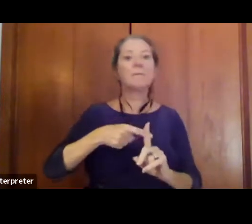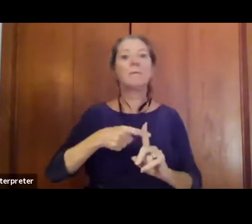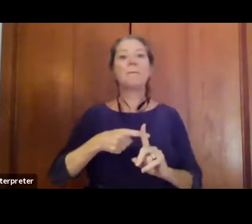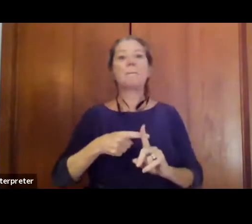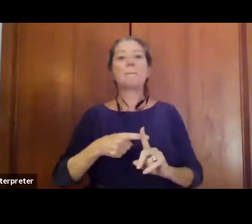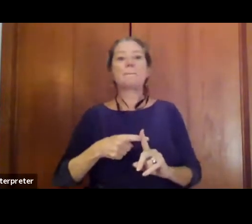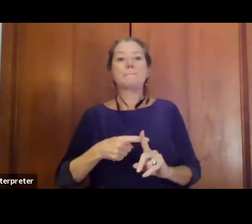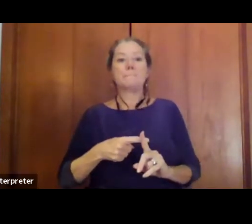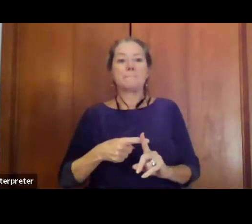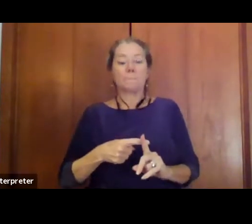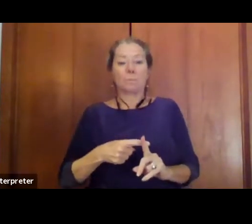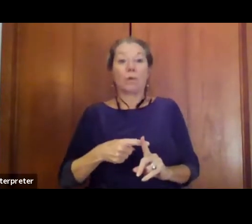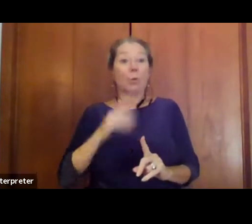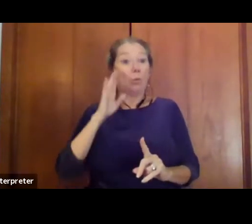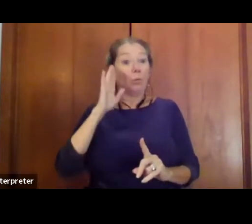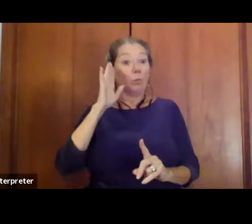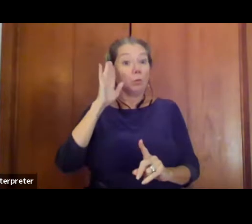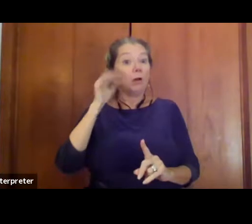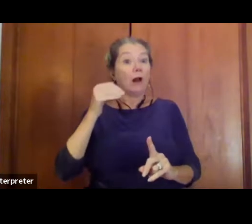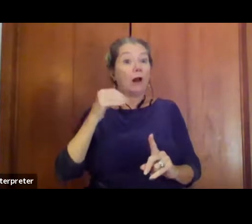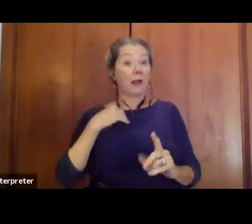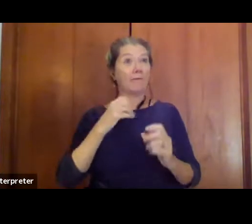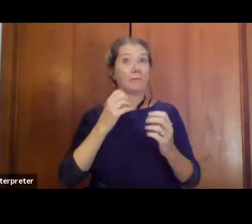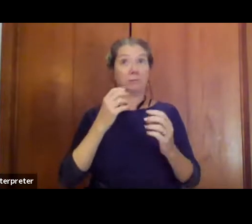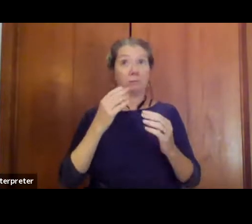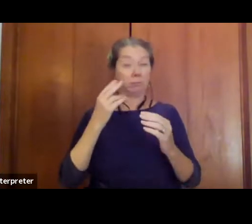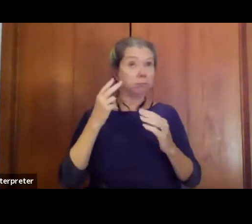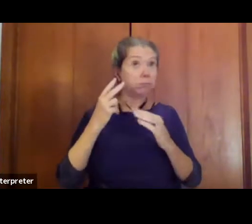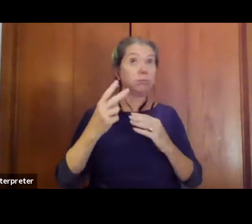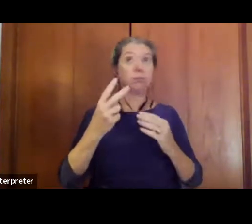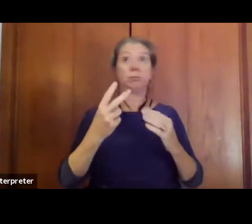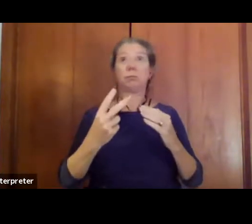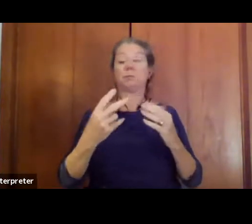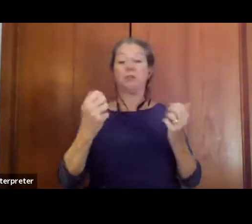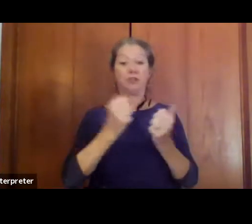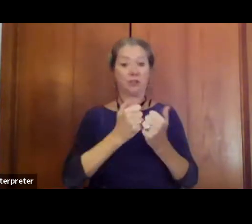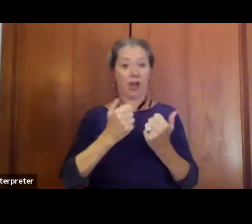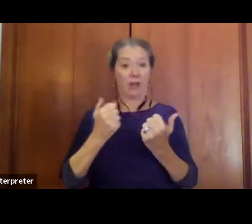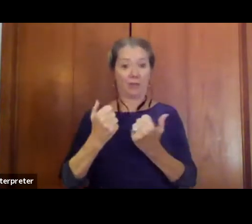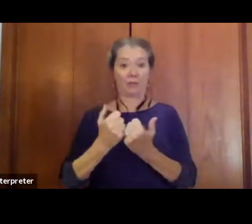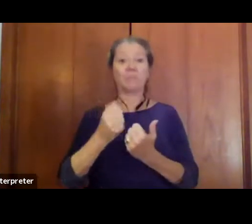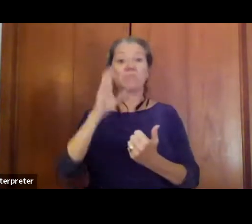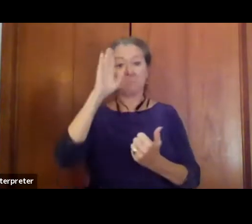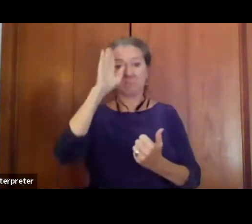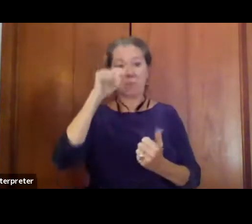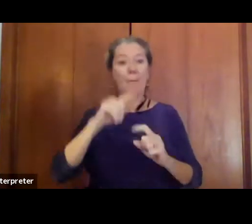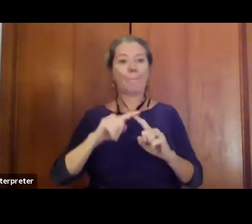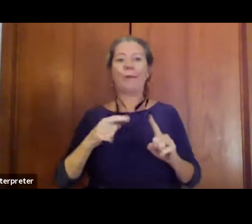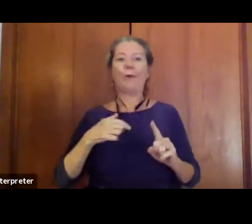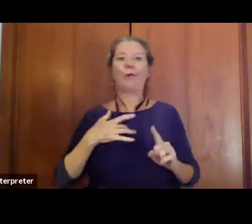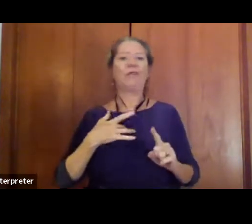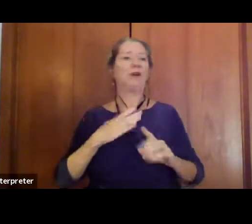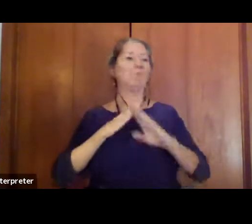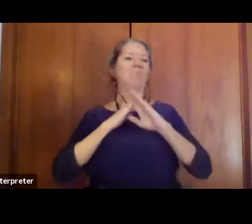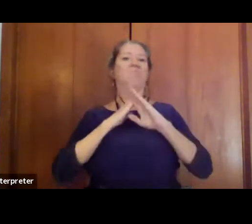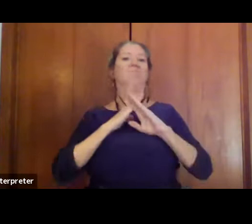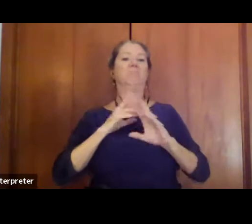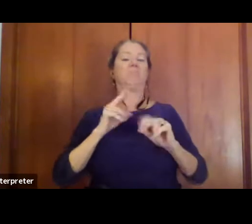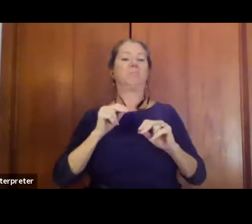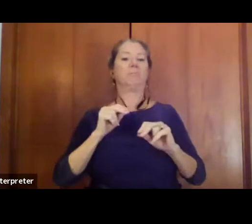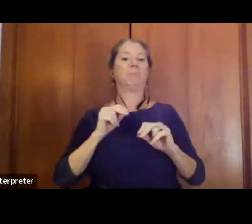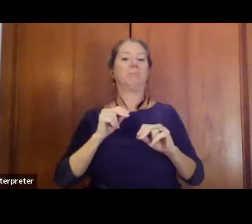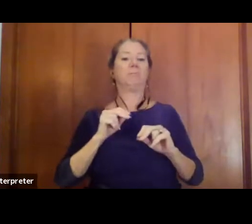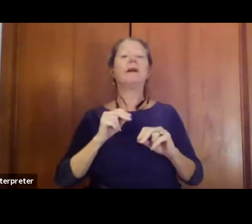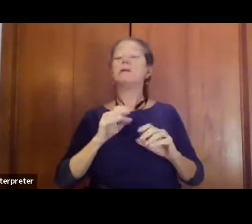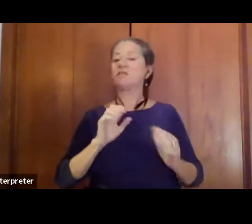oblivious to the challenges before us and around us. We are well aware of them. We just aren't daunted by them because deep within